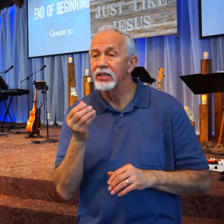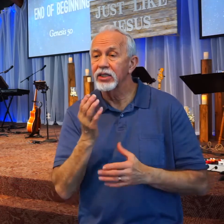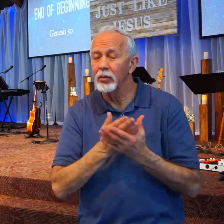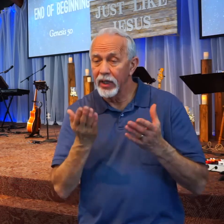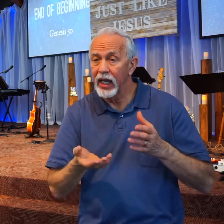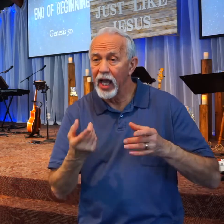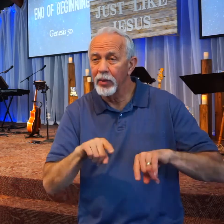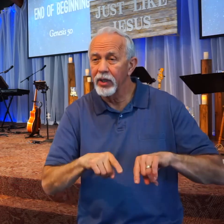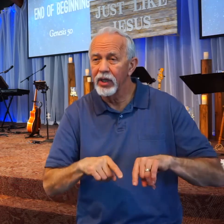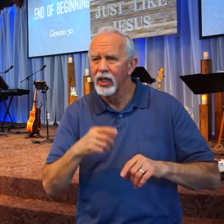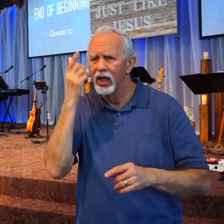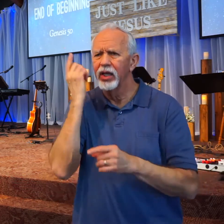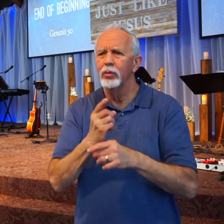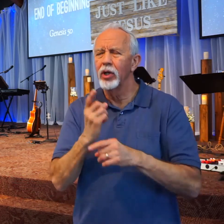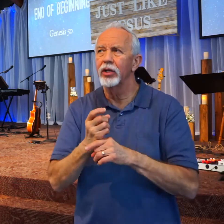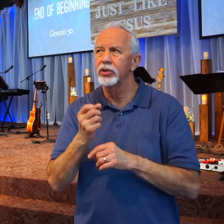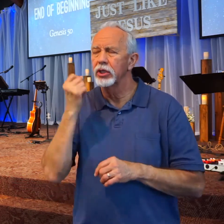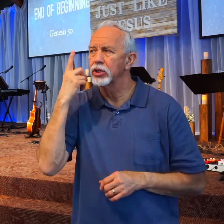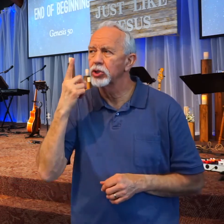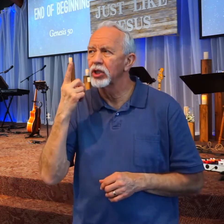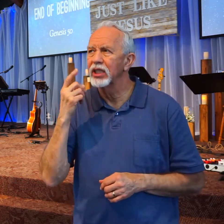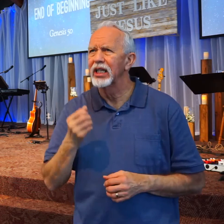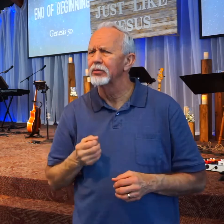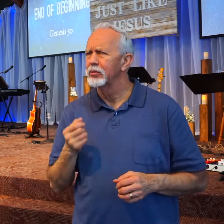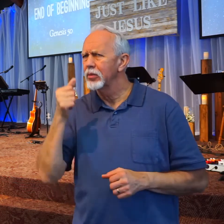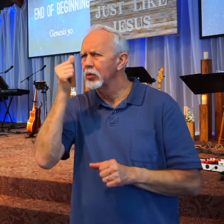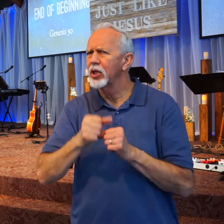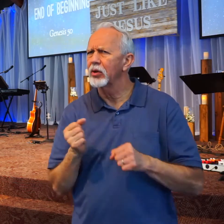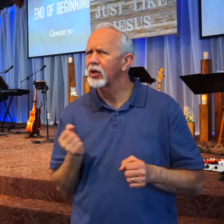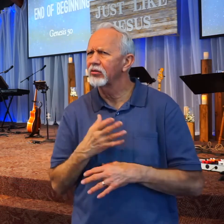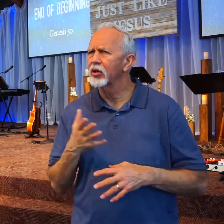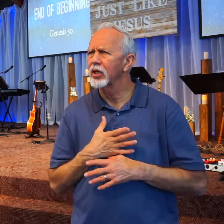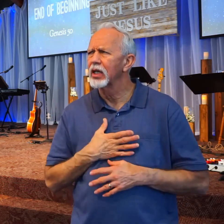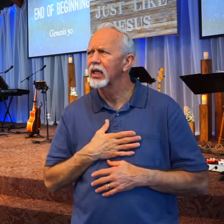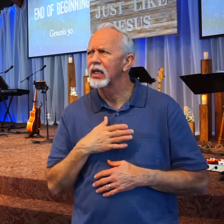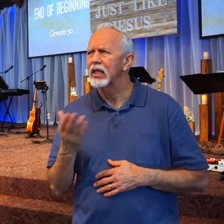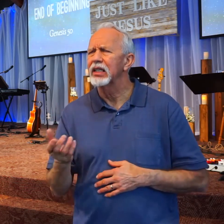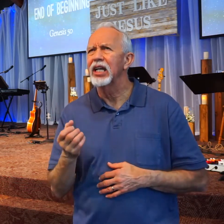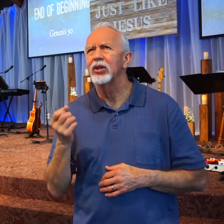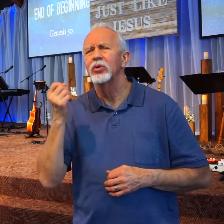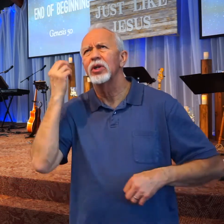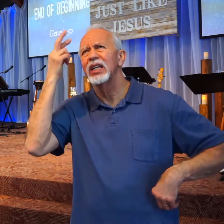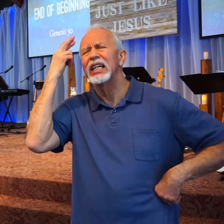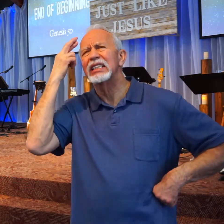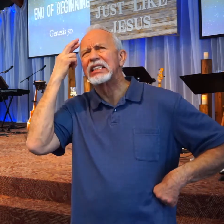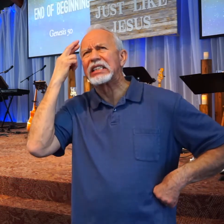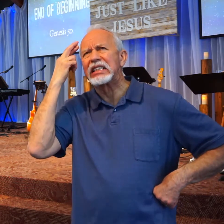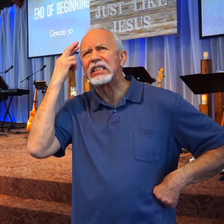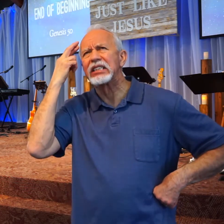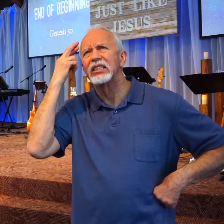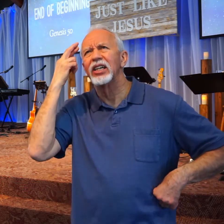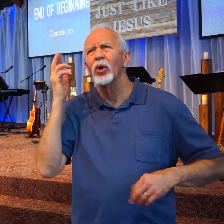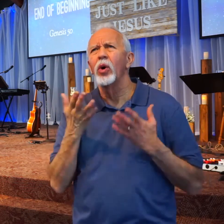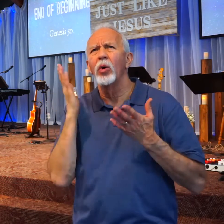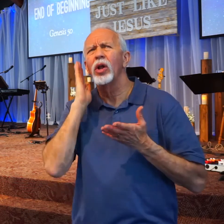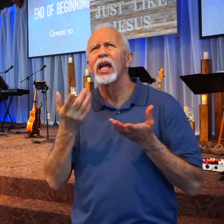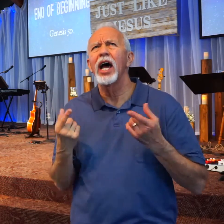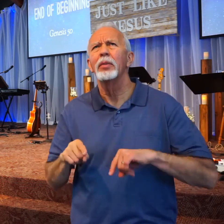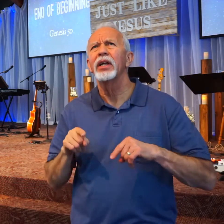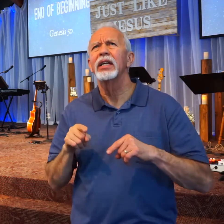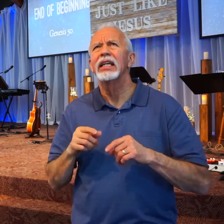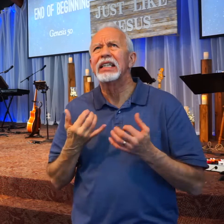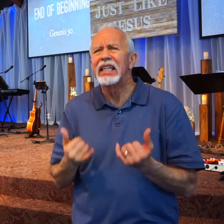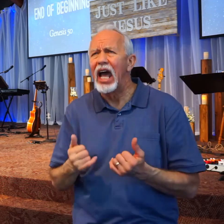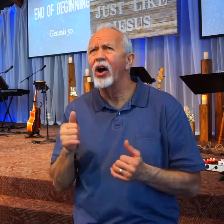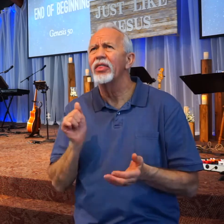brothers realized, remember they were fearful and trembling and afraid. All of a sudden they realized that, oh my goodness, what's going to happen now that Daddy